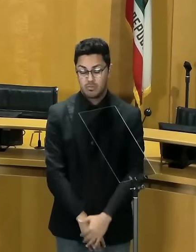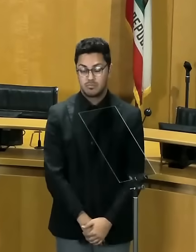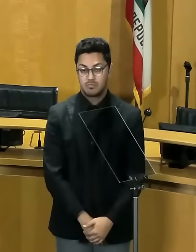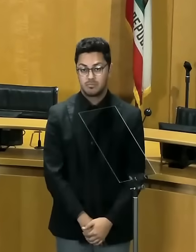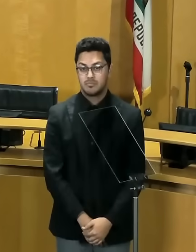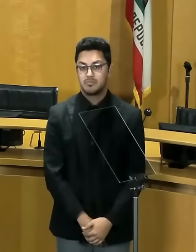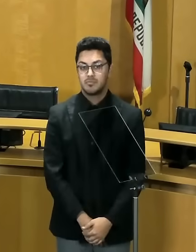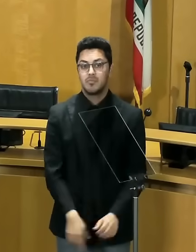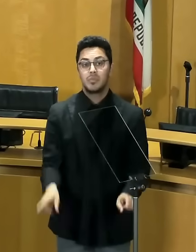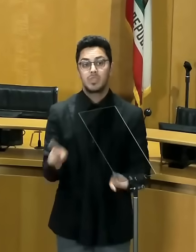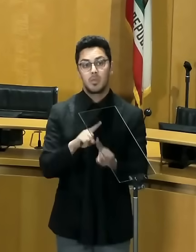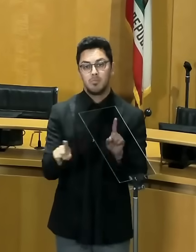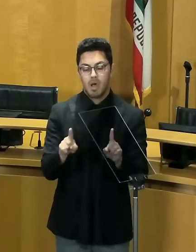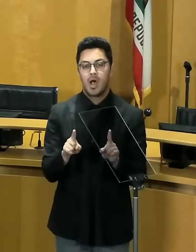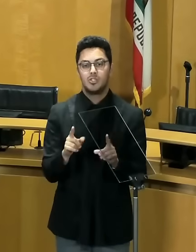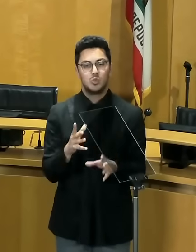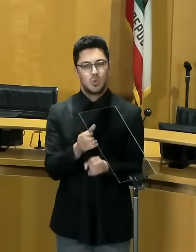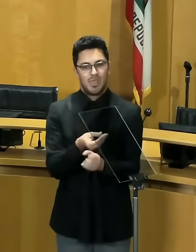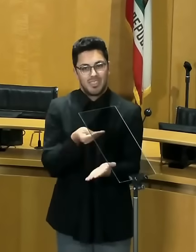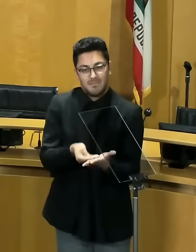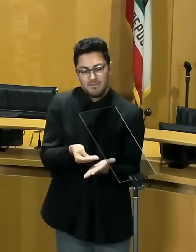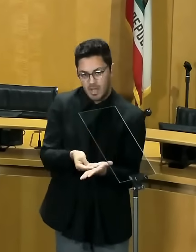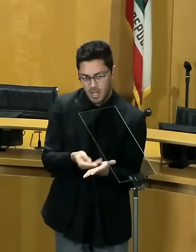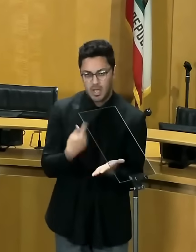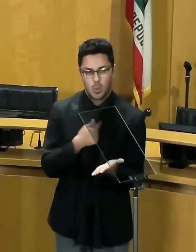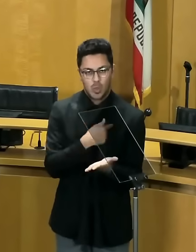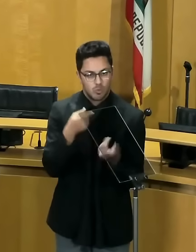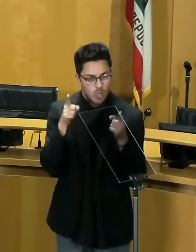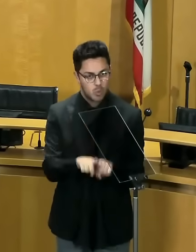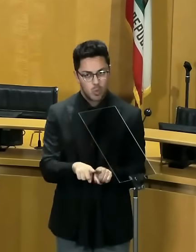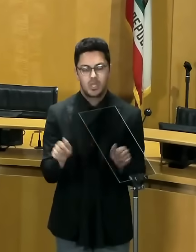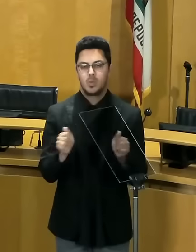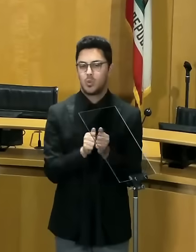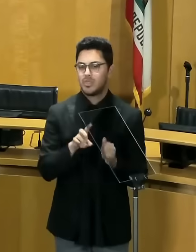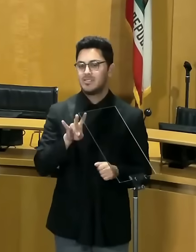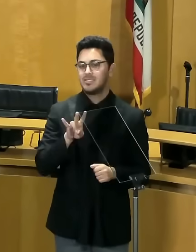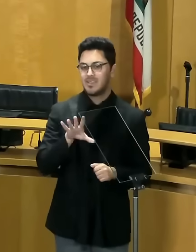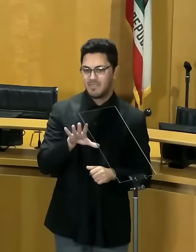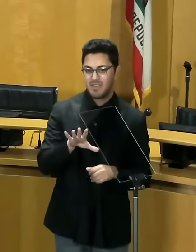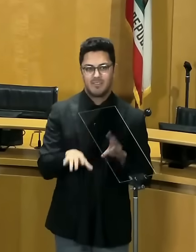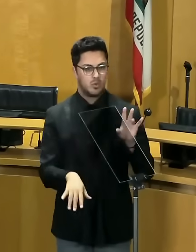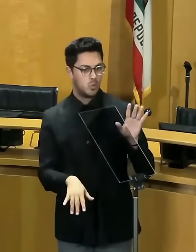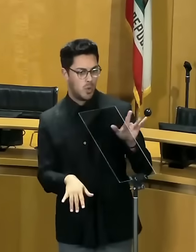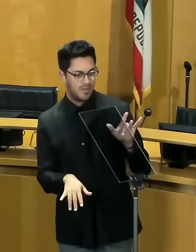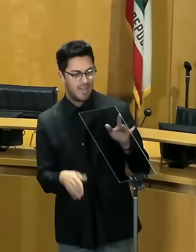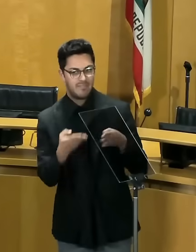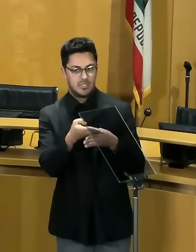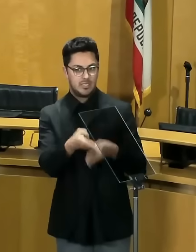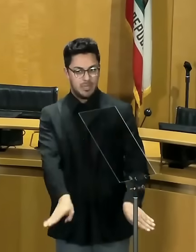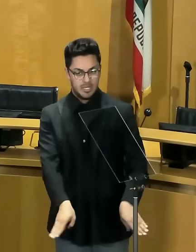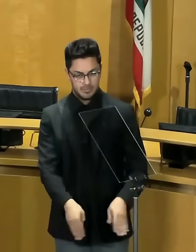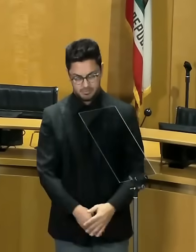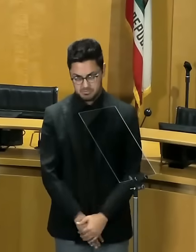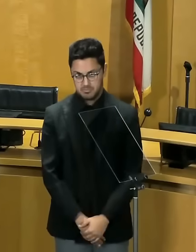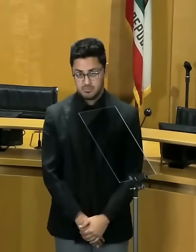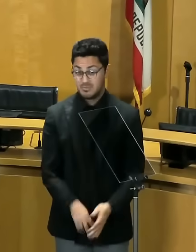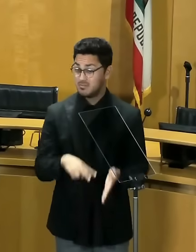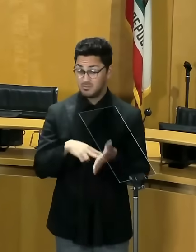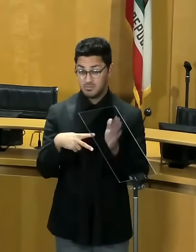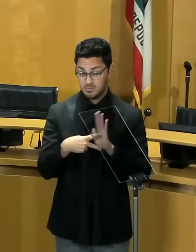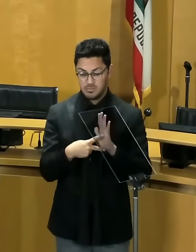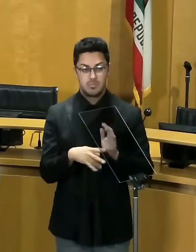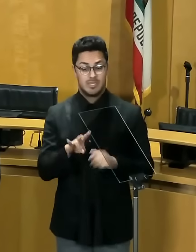But to get the fund, we had to agree to a 75-25 split, which meant